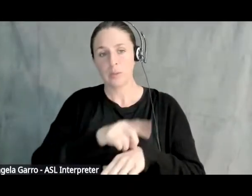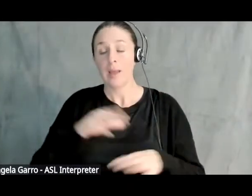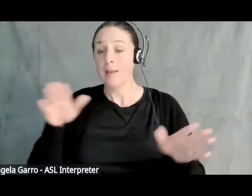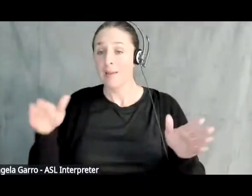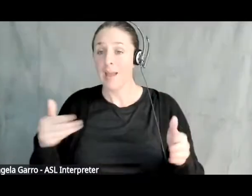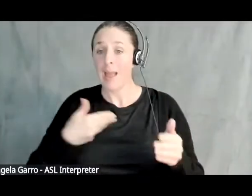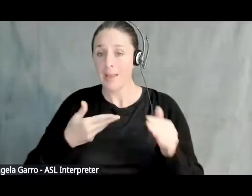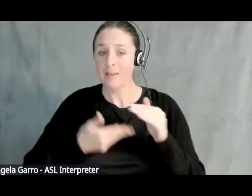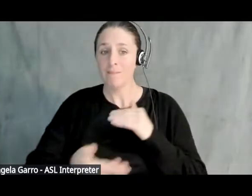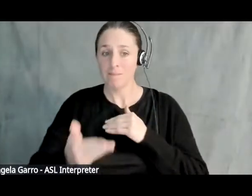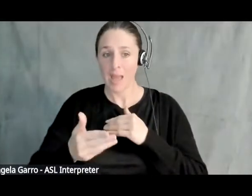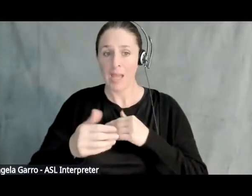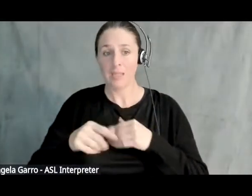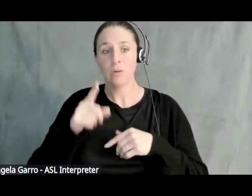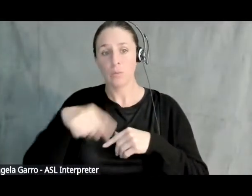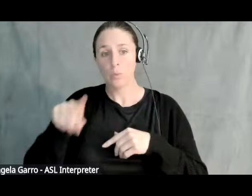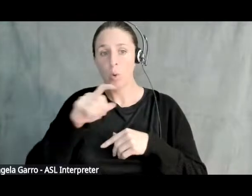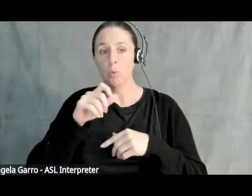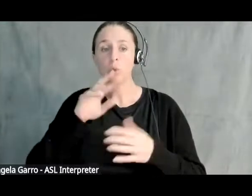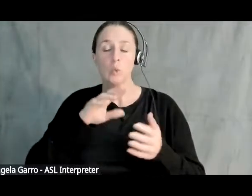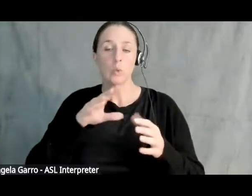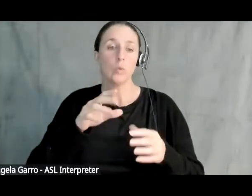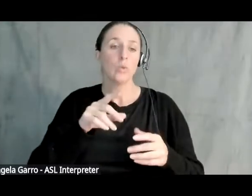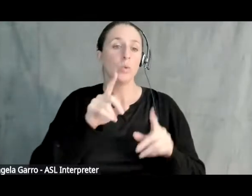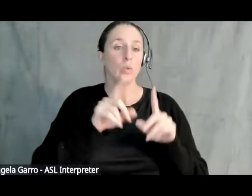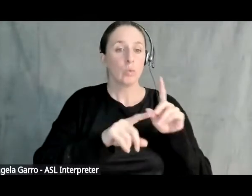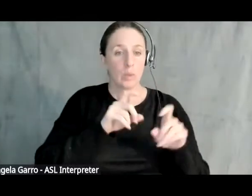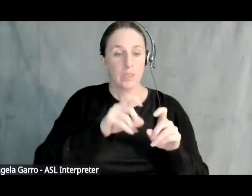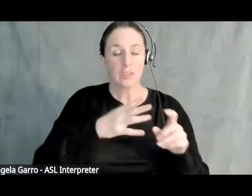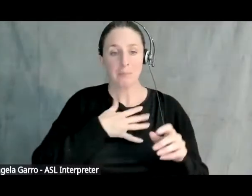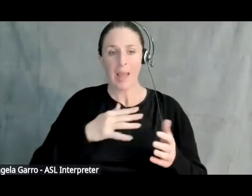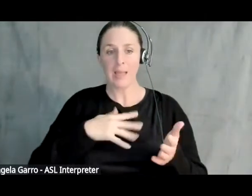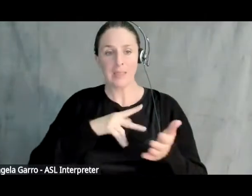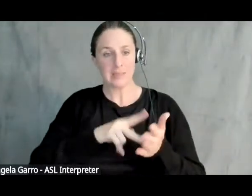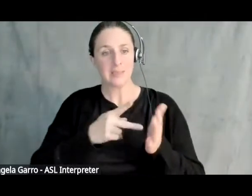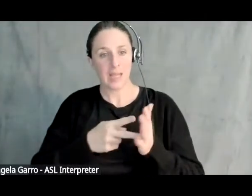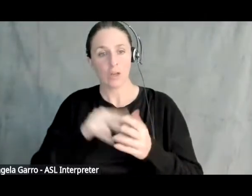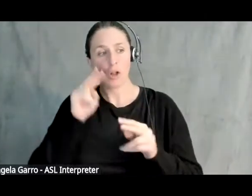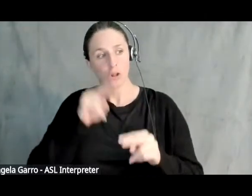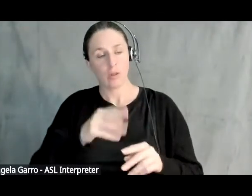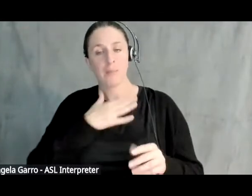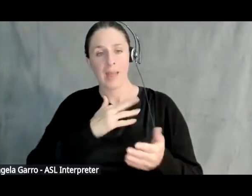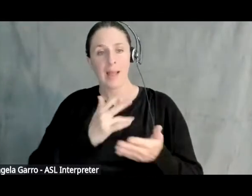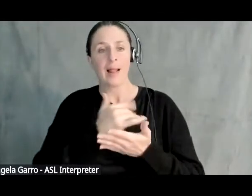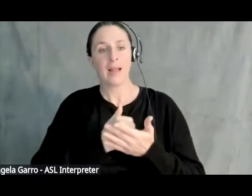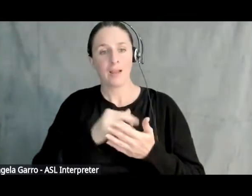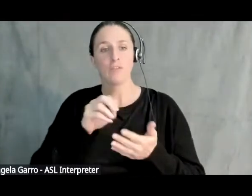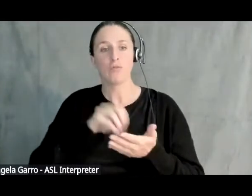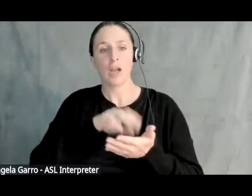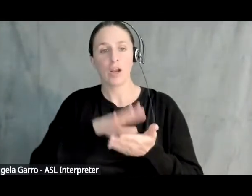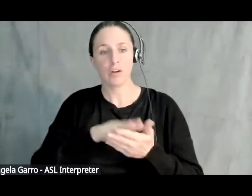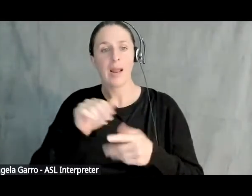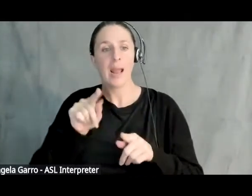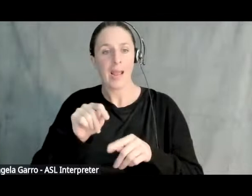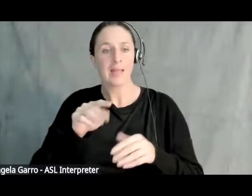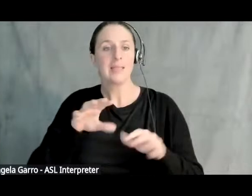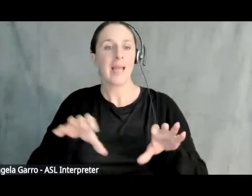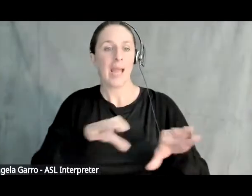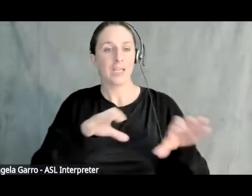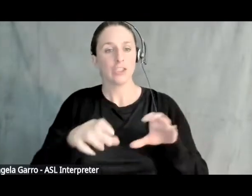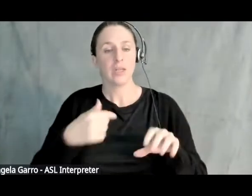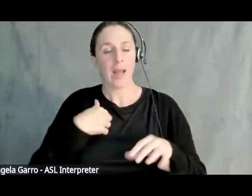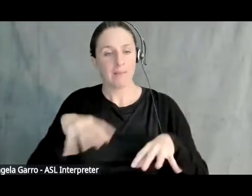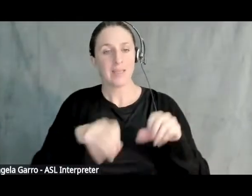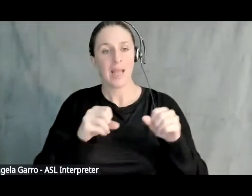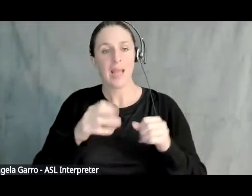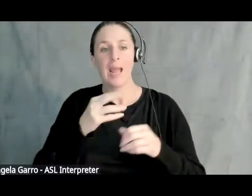who question my intent to look at my collective record since being on the board, at the actions I've taken and the words I've spoken in